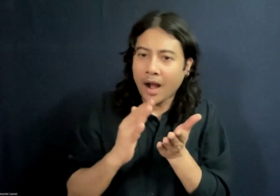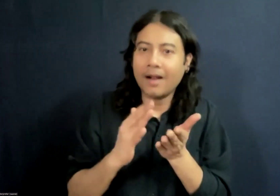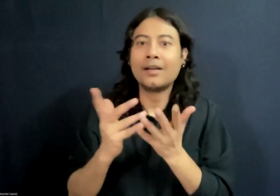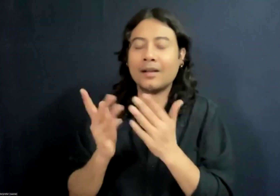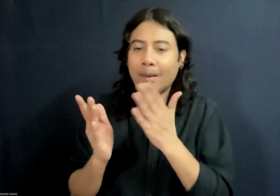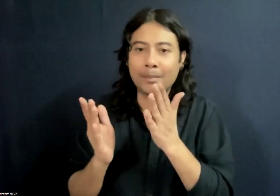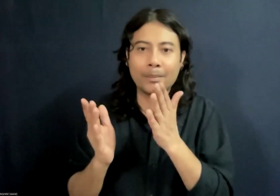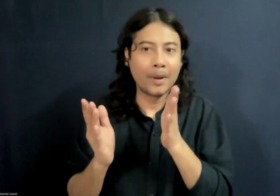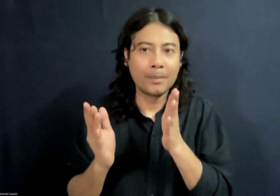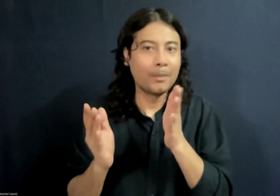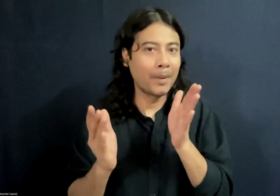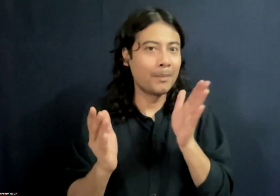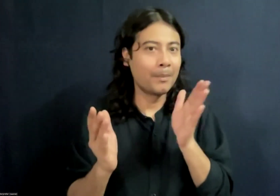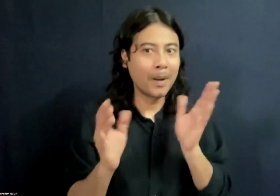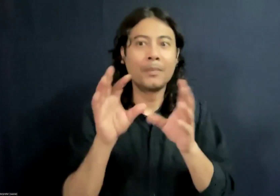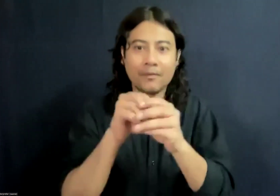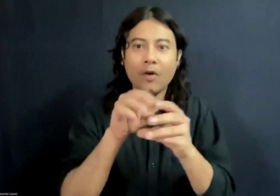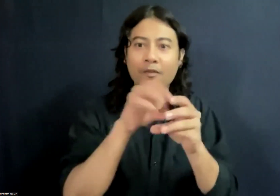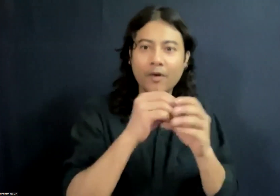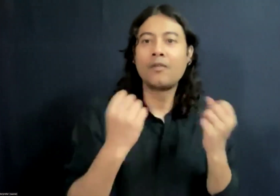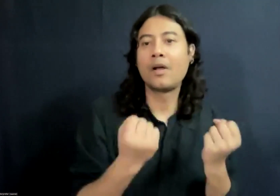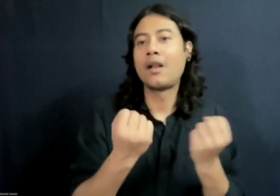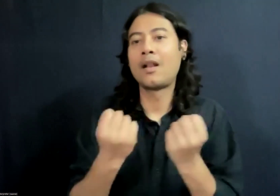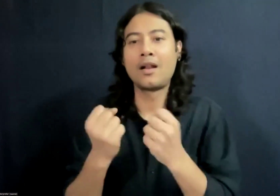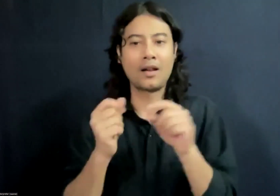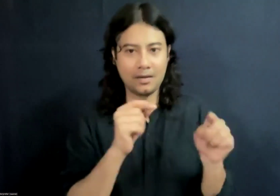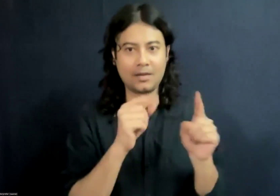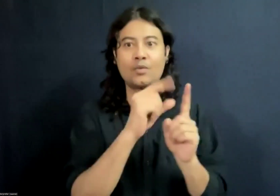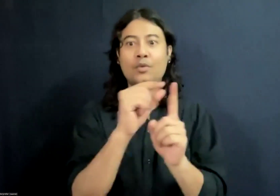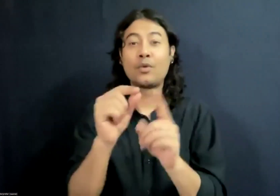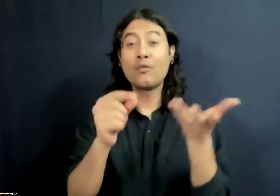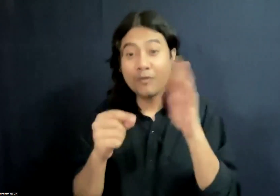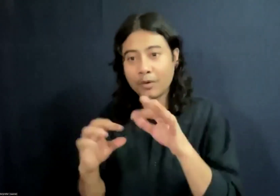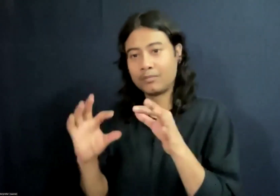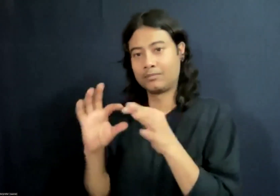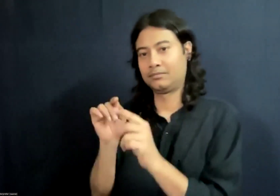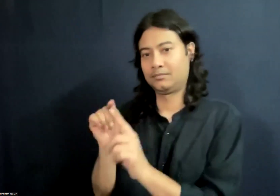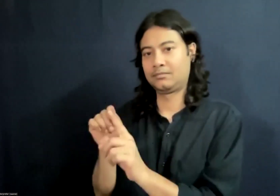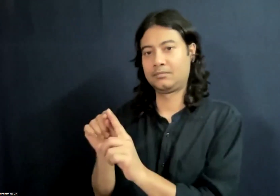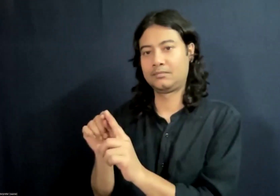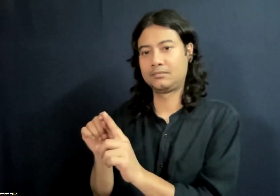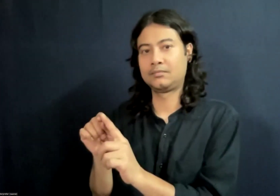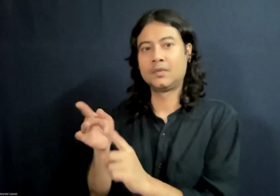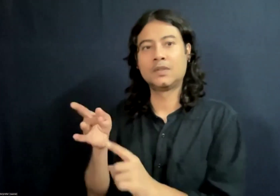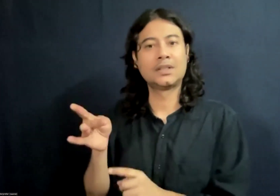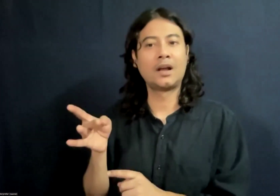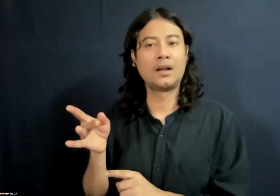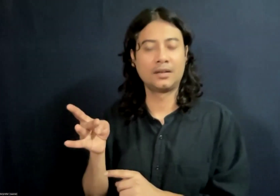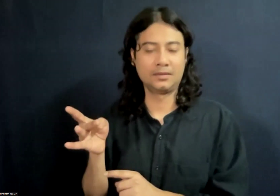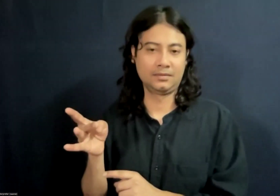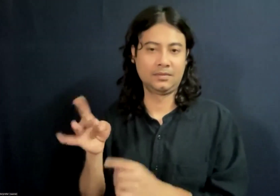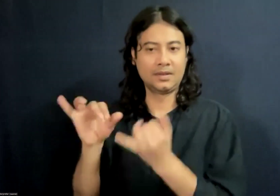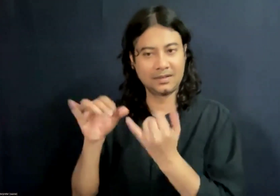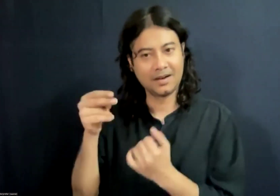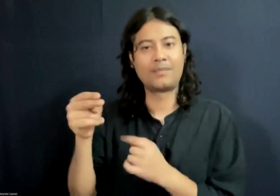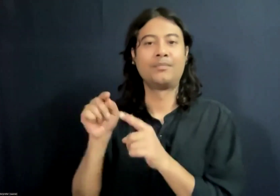So if we don't chant the Hare Krishna mantra, then one, we will not be able to serve